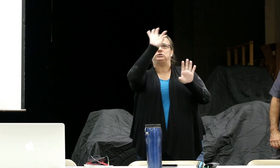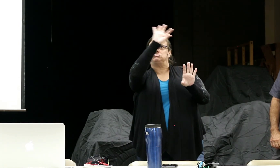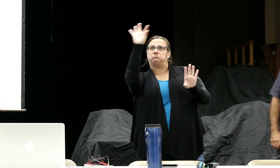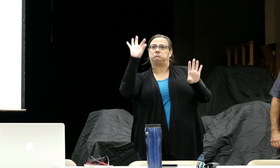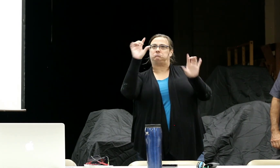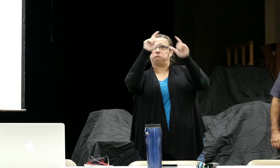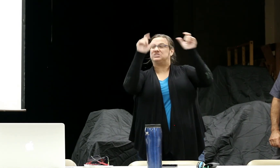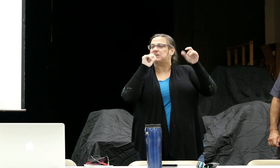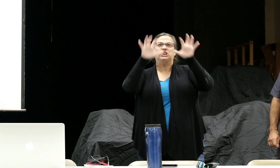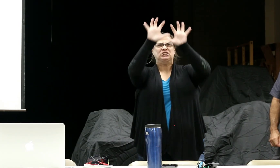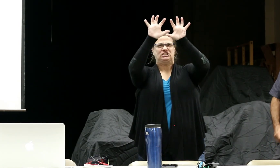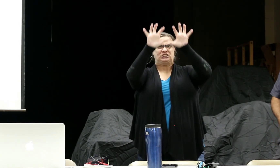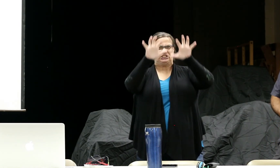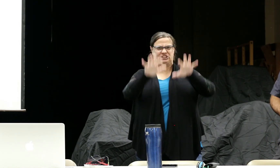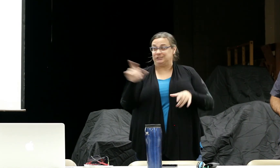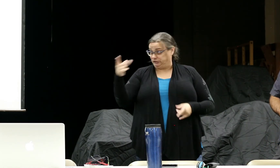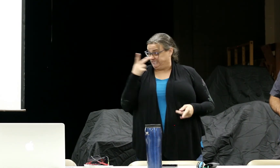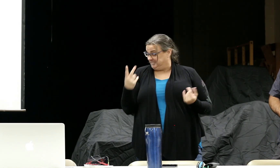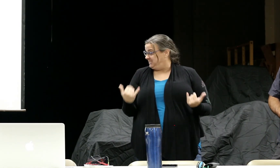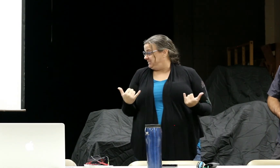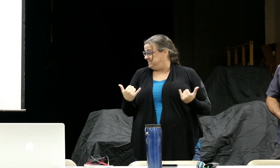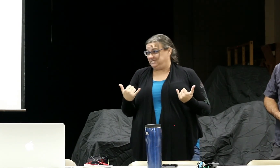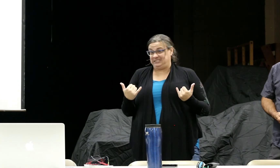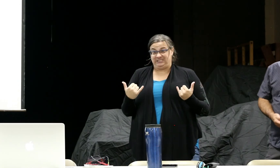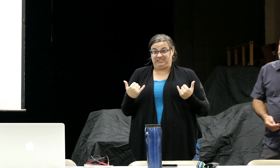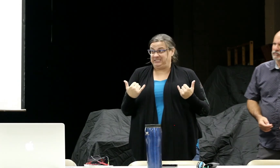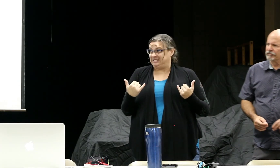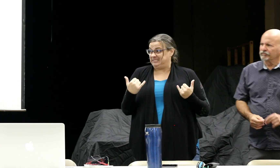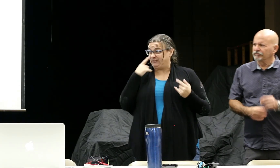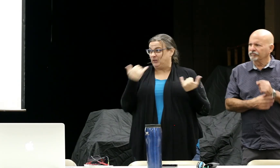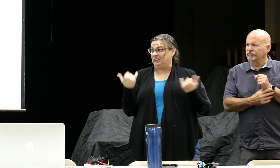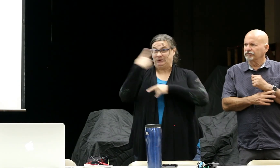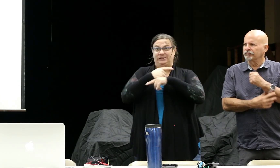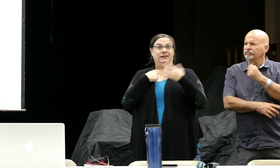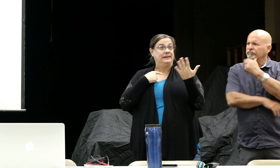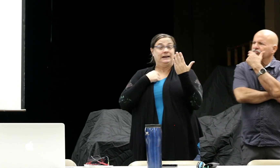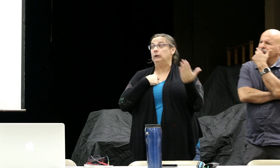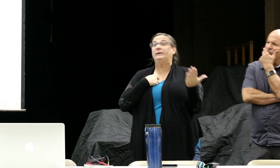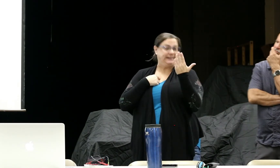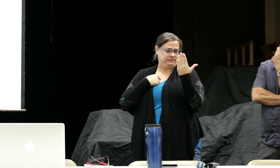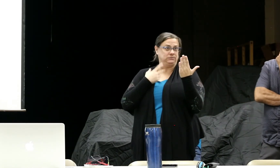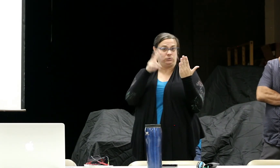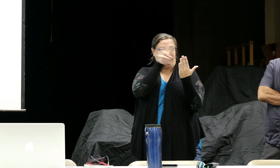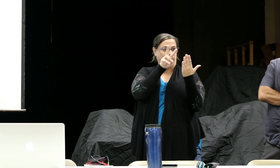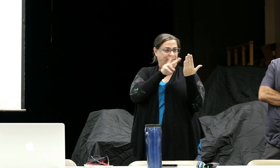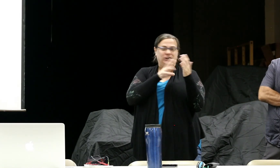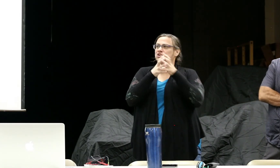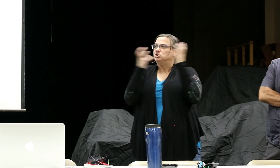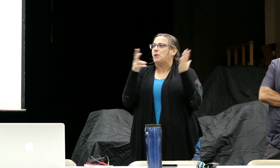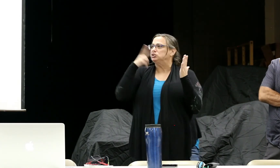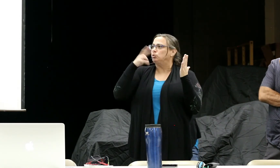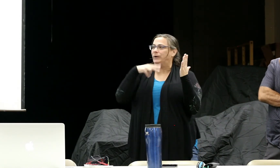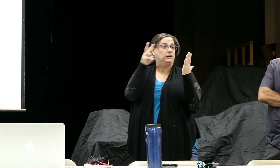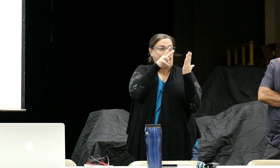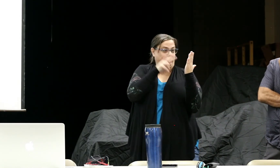person. So that's really why we connected here and felt that it was a good idea to speak, because education is important. And there